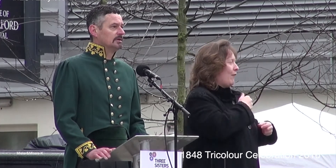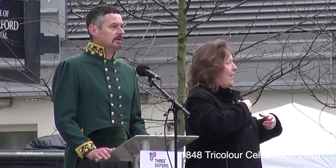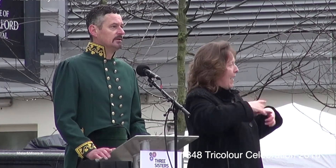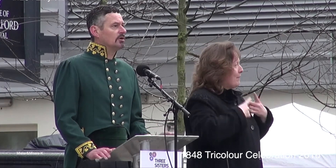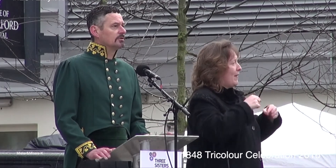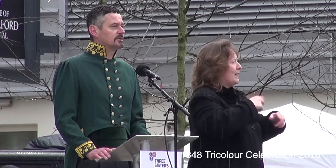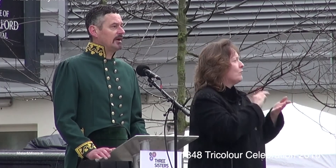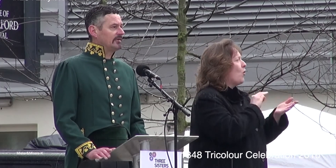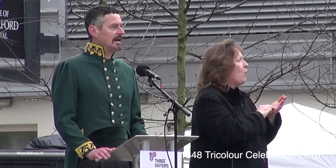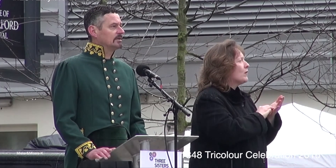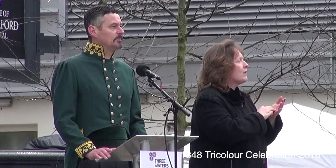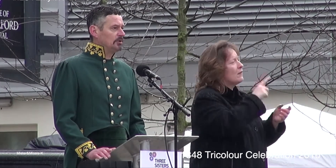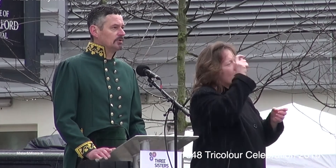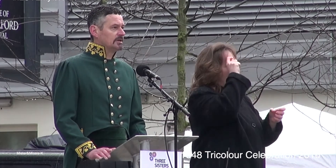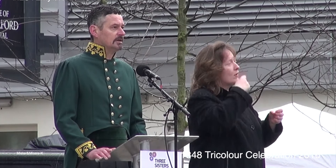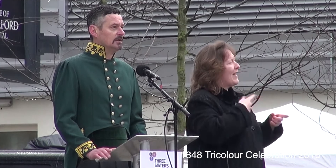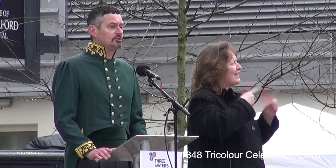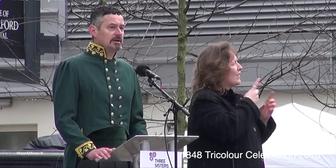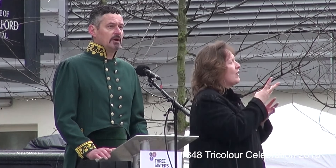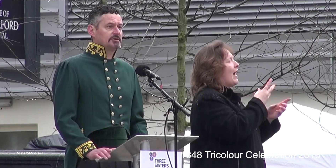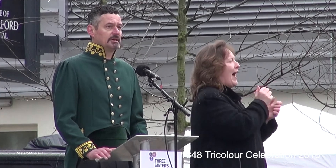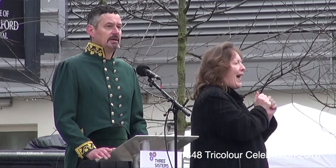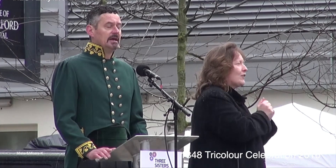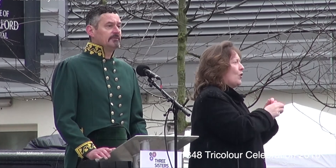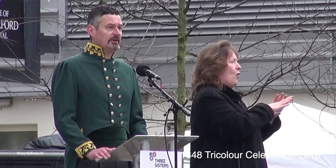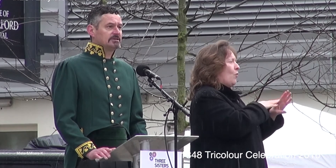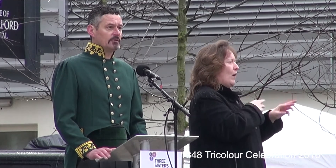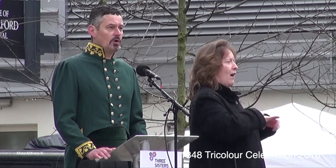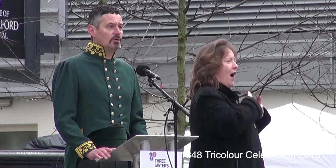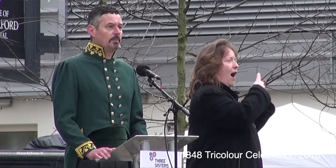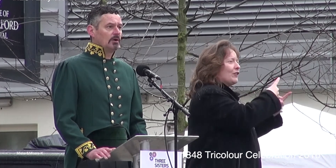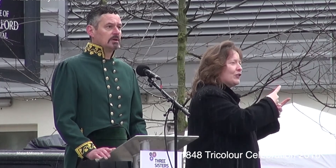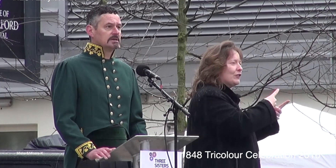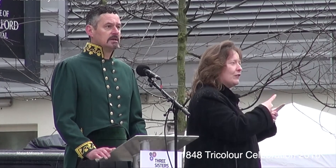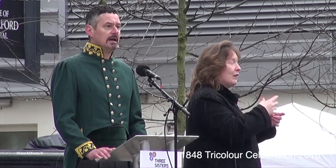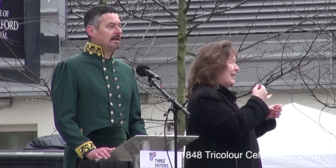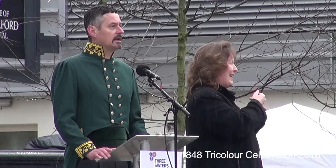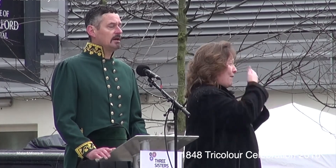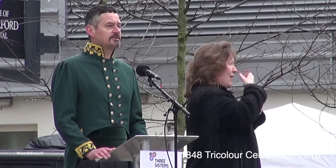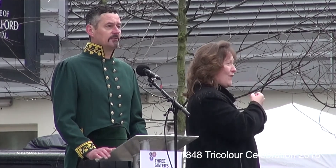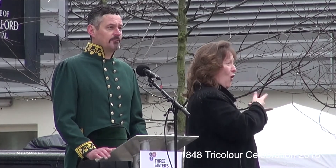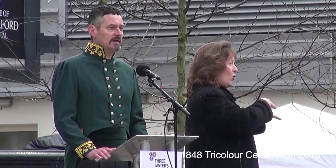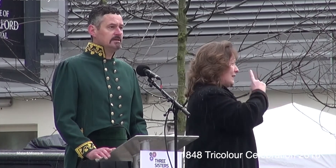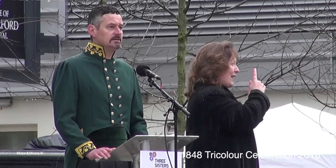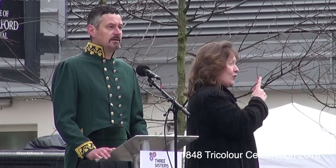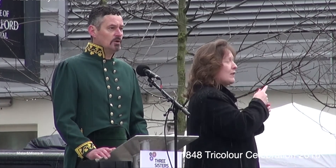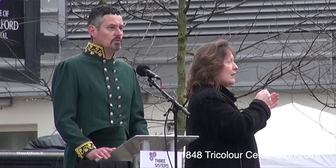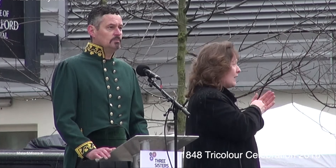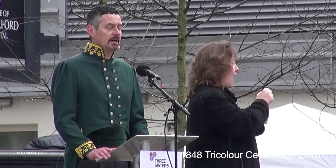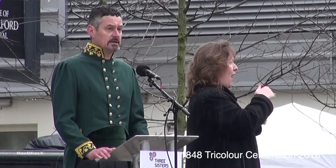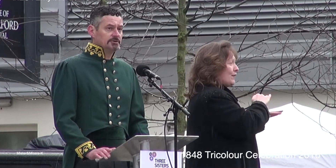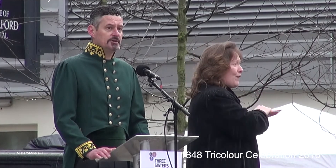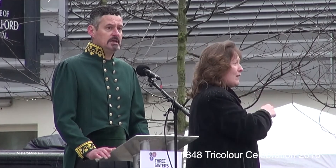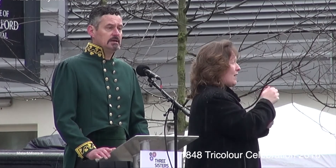moment. The thoughts of having acted with purity, with generosity, in the face of all perils, and at the loss of friends and